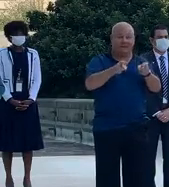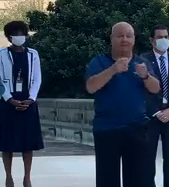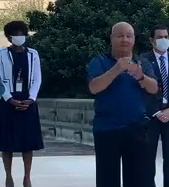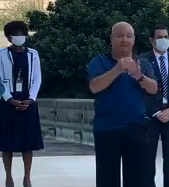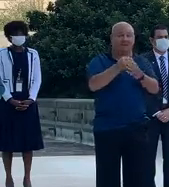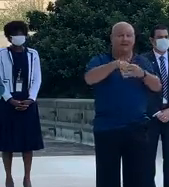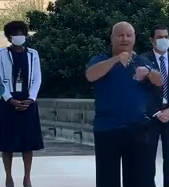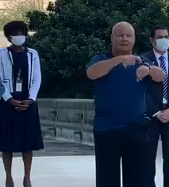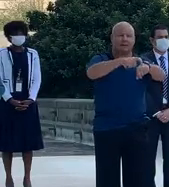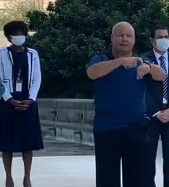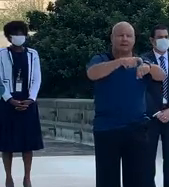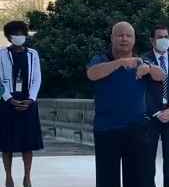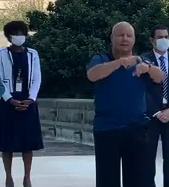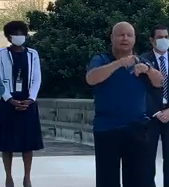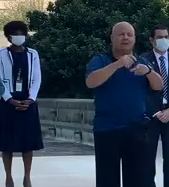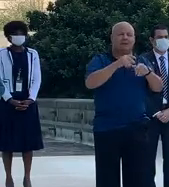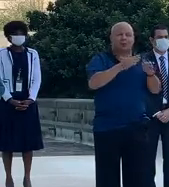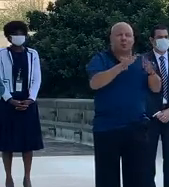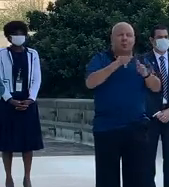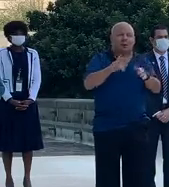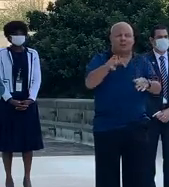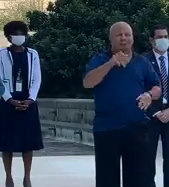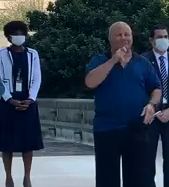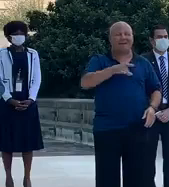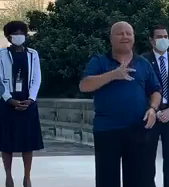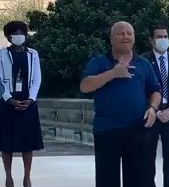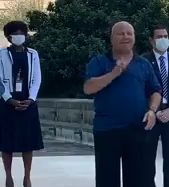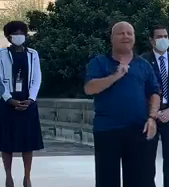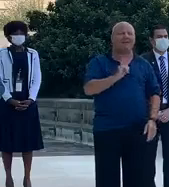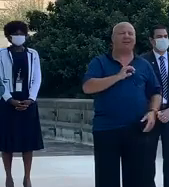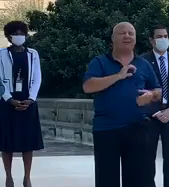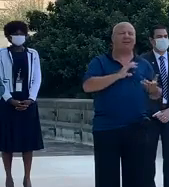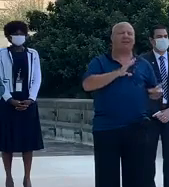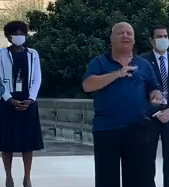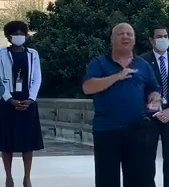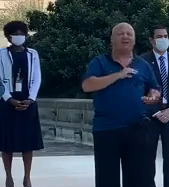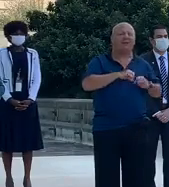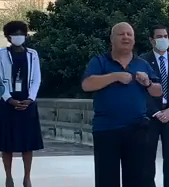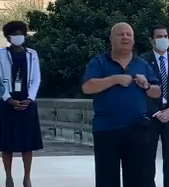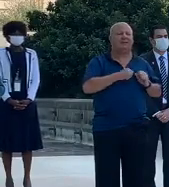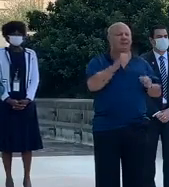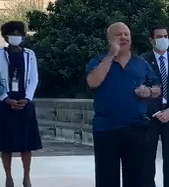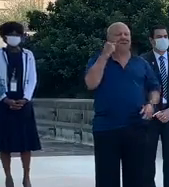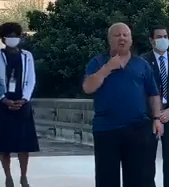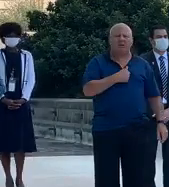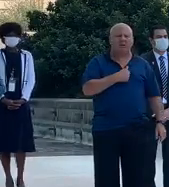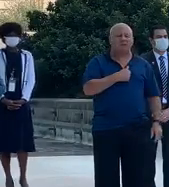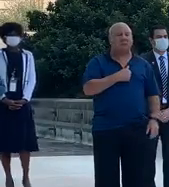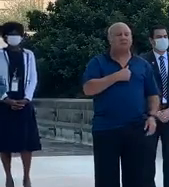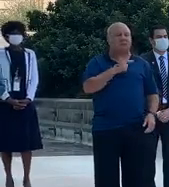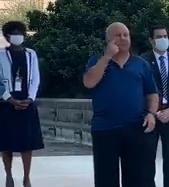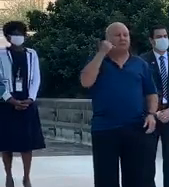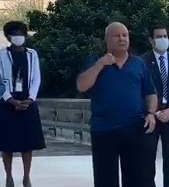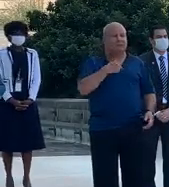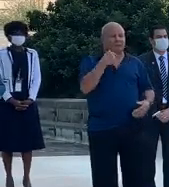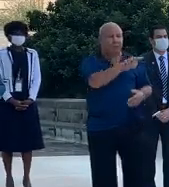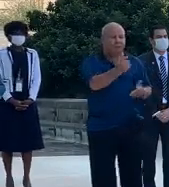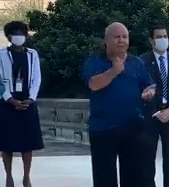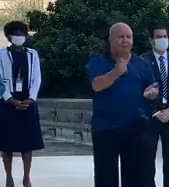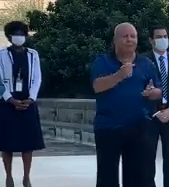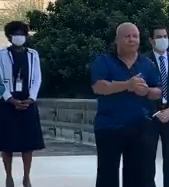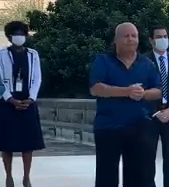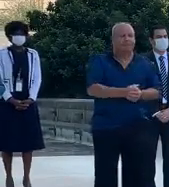they would not feel like it wasn't for them, because it was for them. So doing